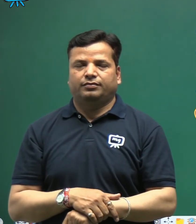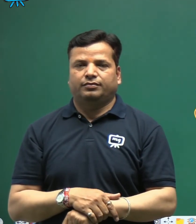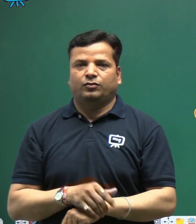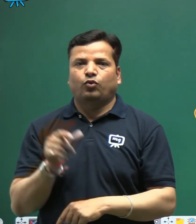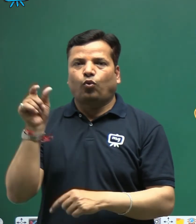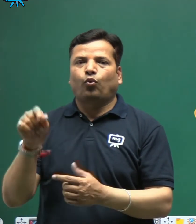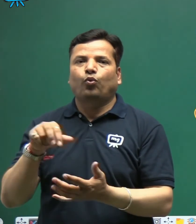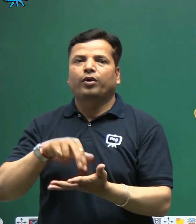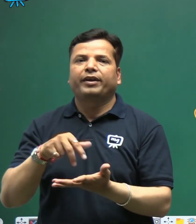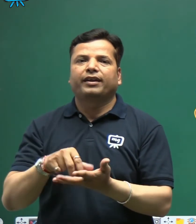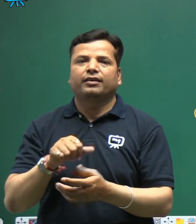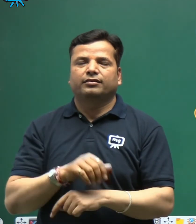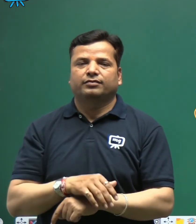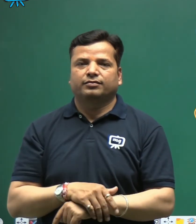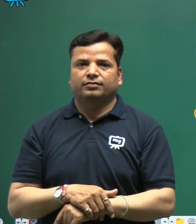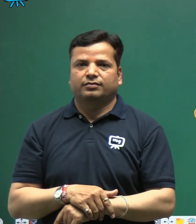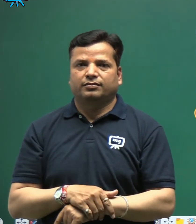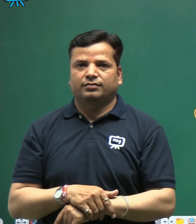Word meanings: